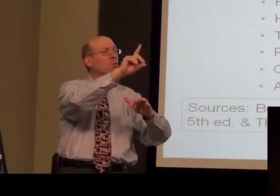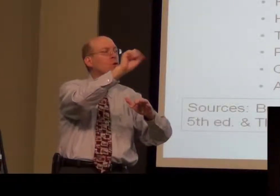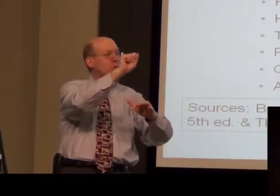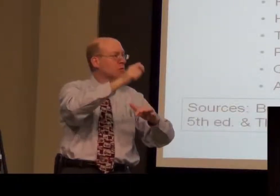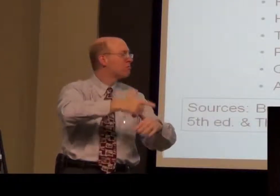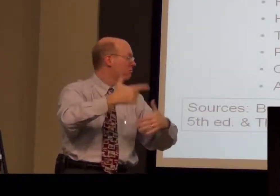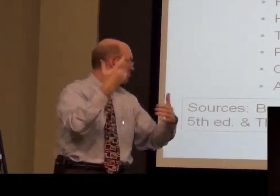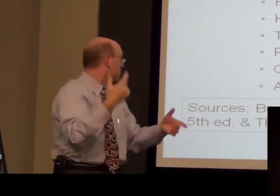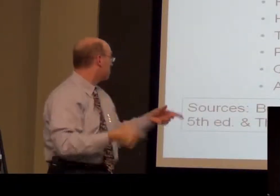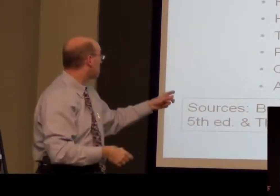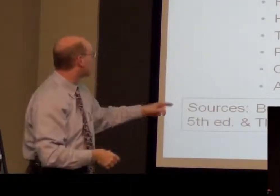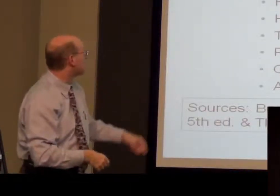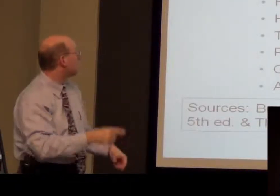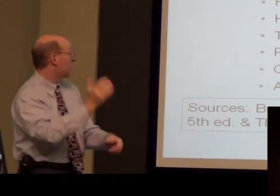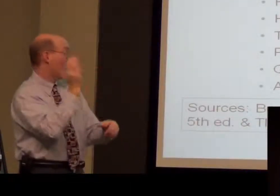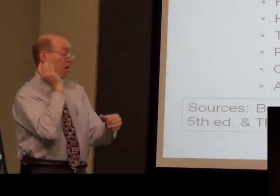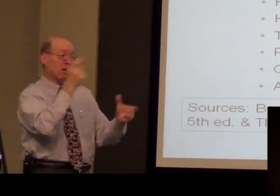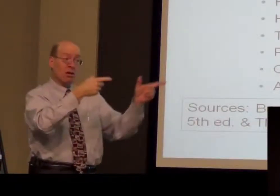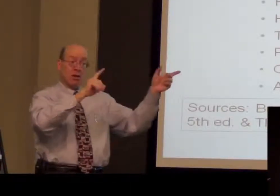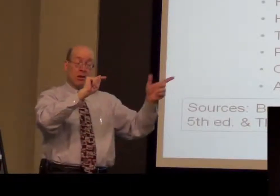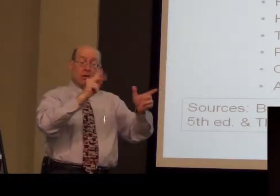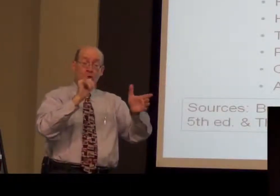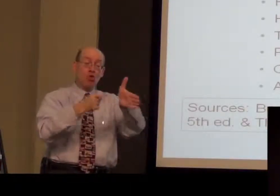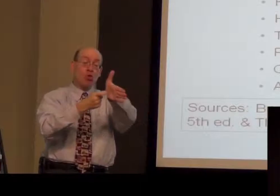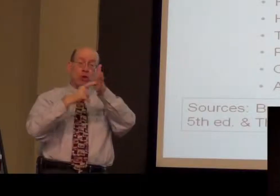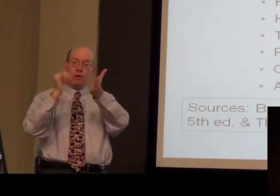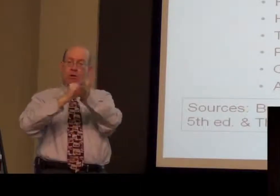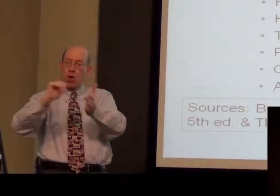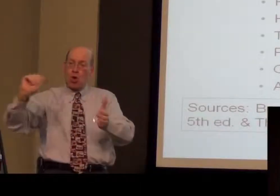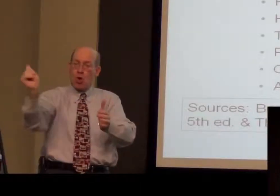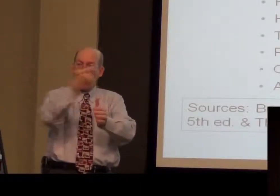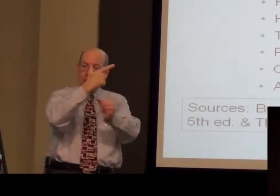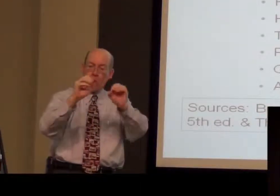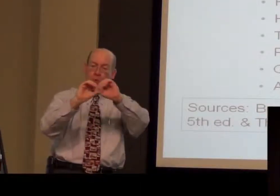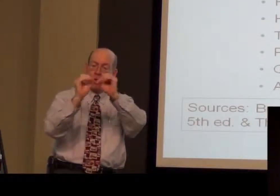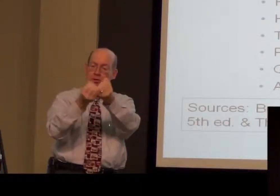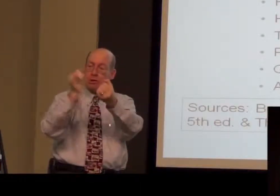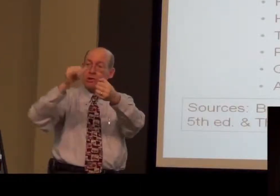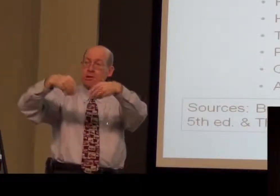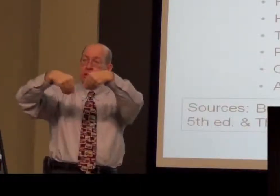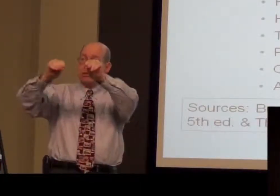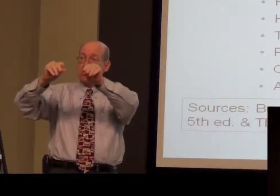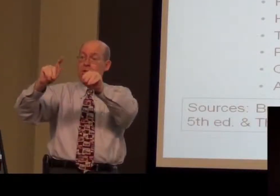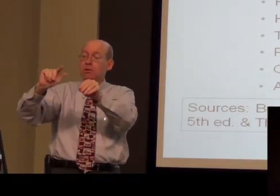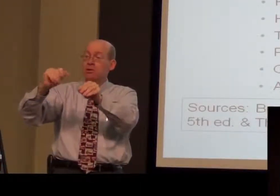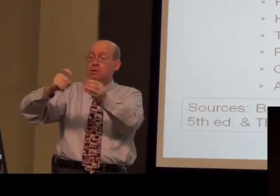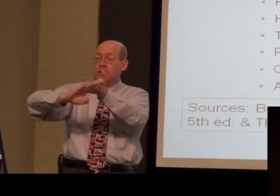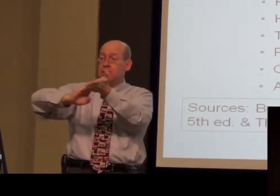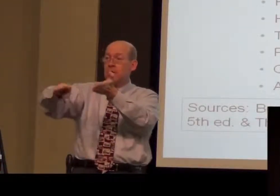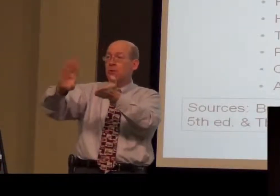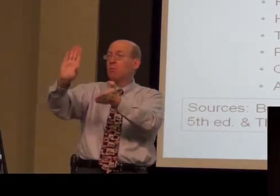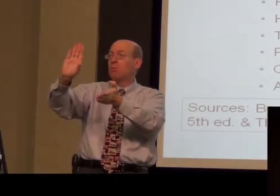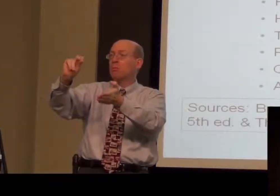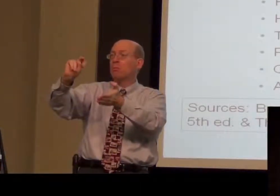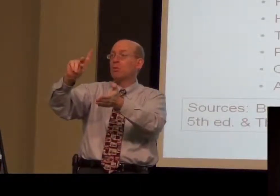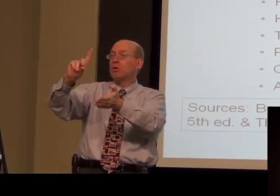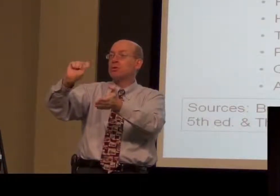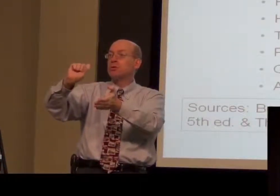rulemaking for the Board of Securities. If you're required by law that all organizations that sell